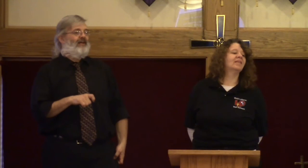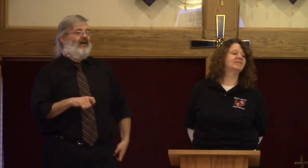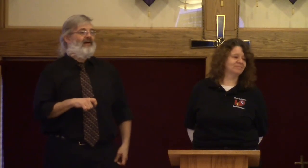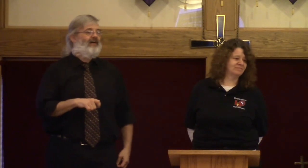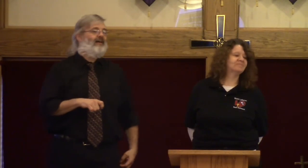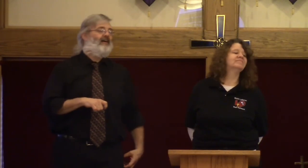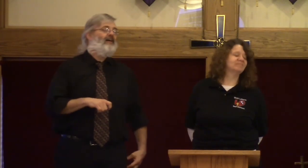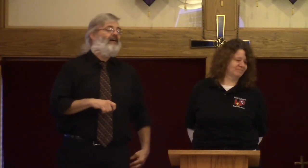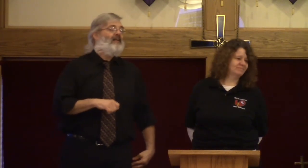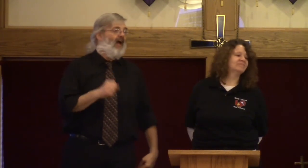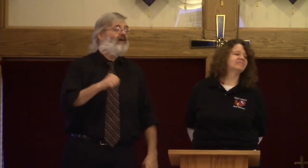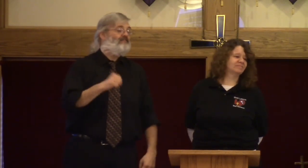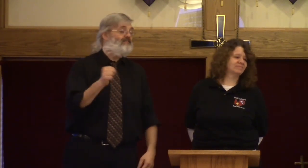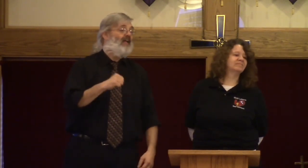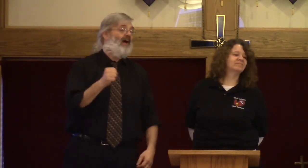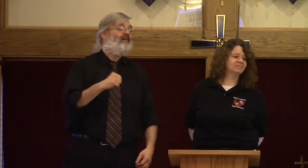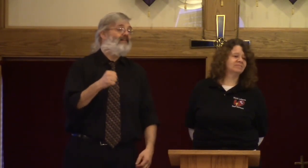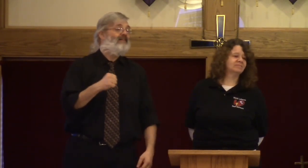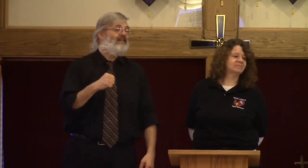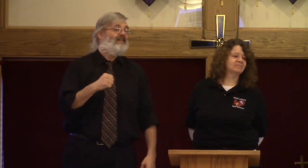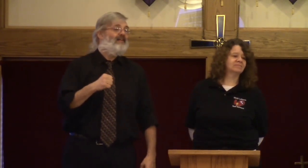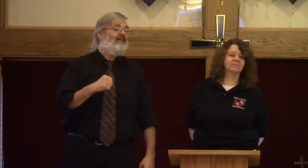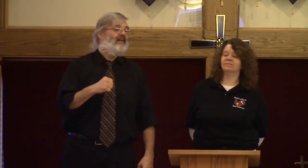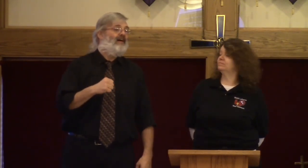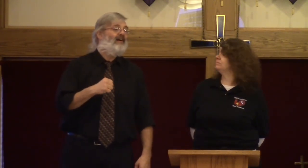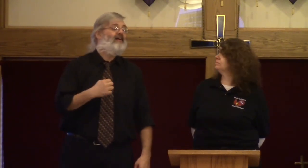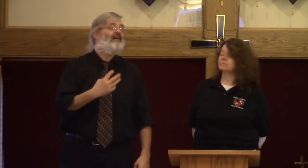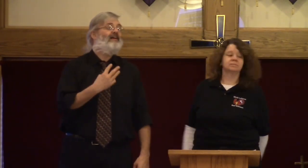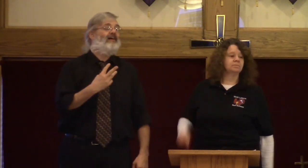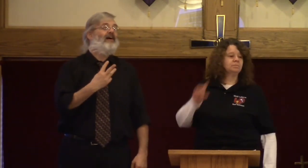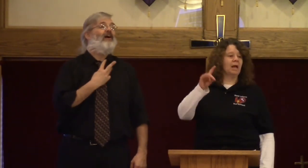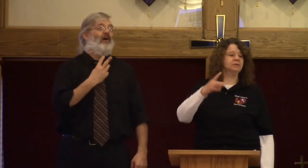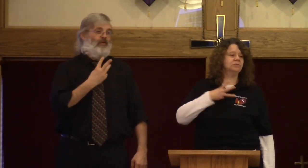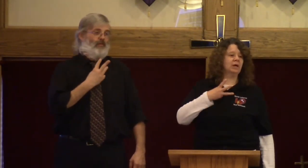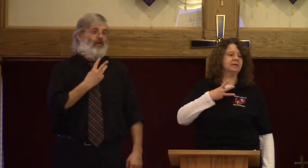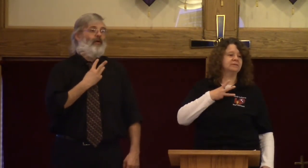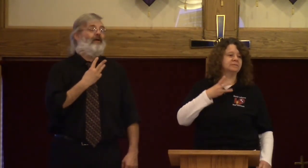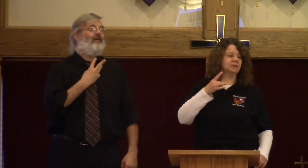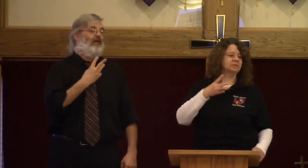and Yeah. And that includes mental health too.